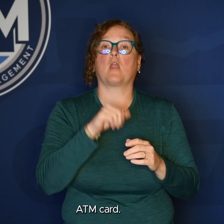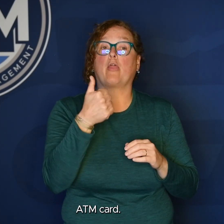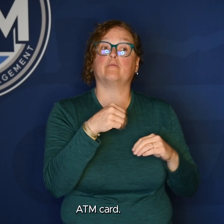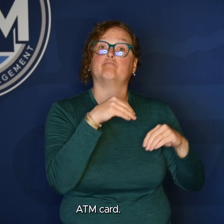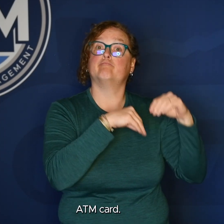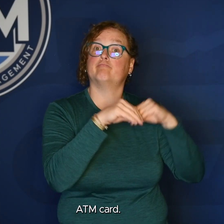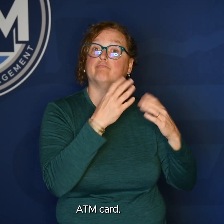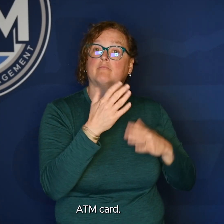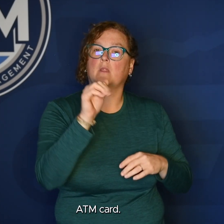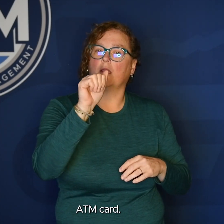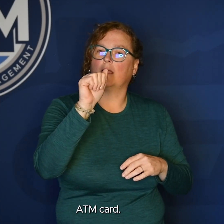ATM card